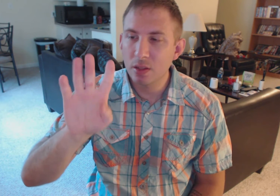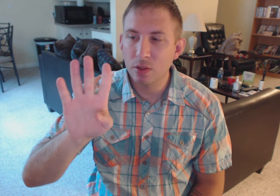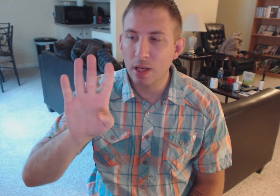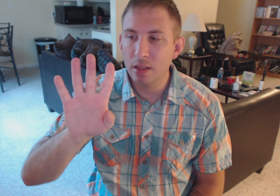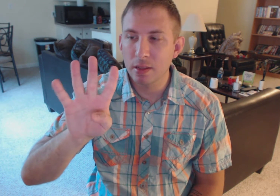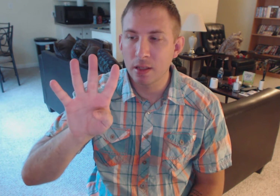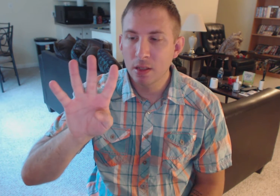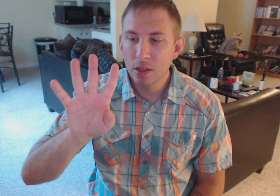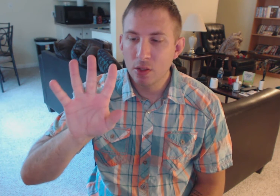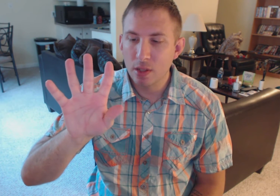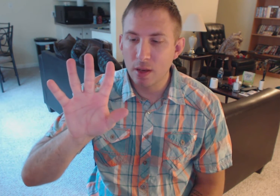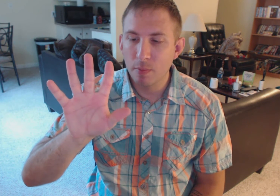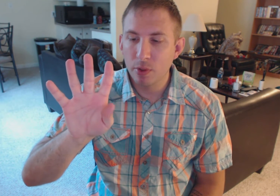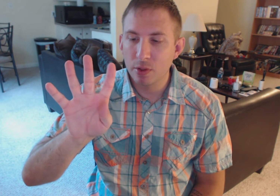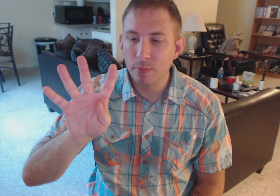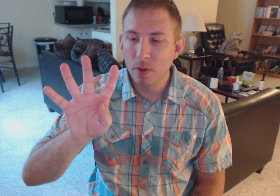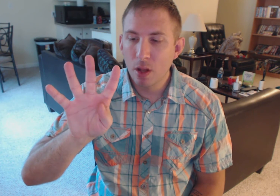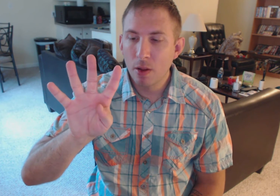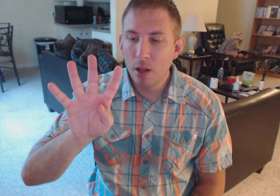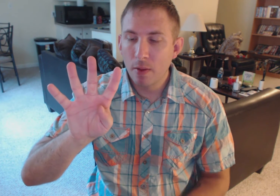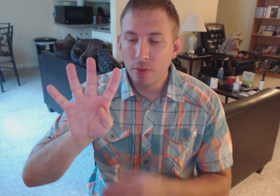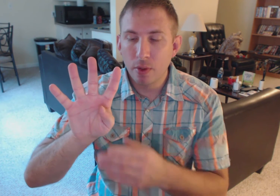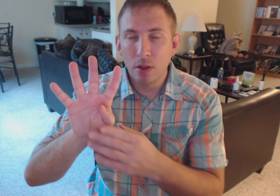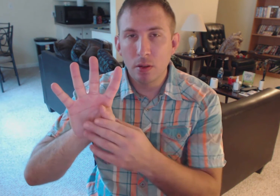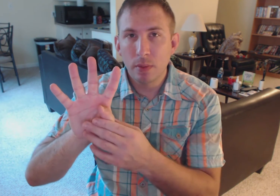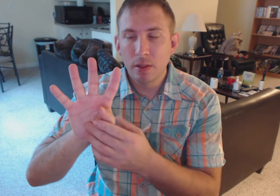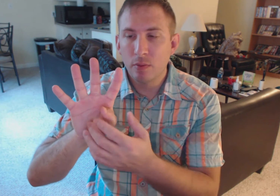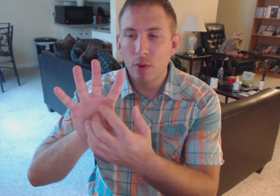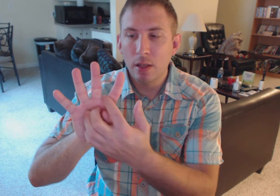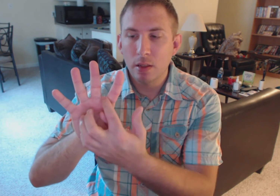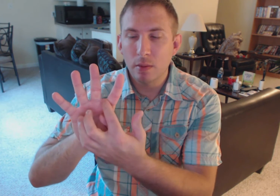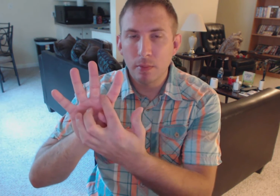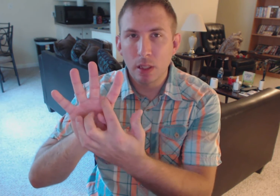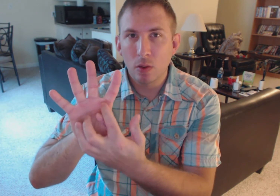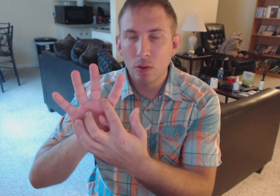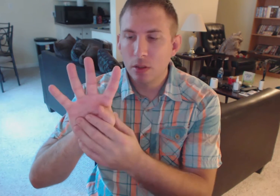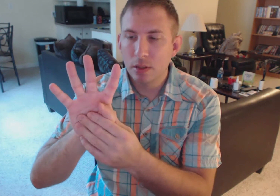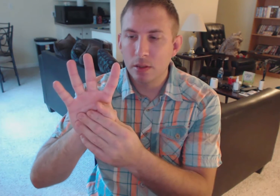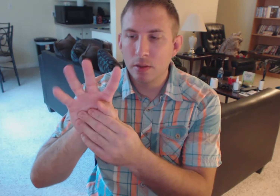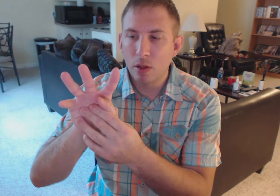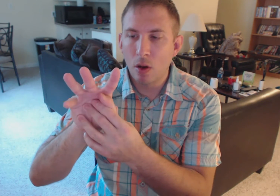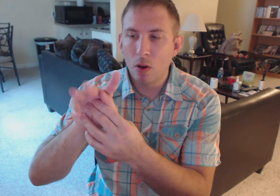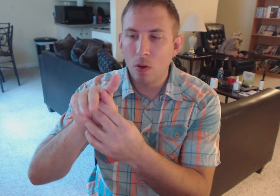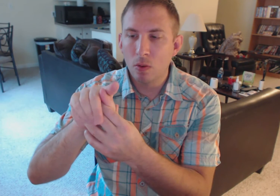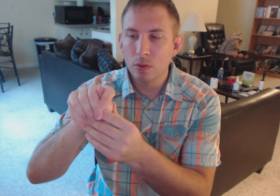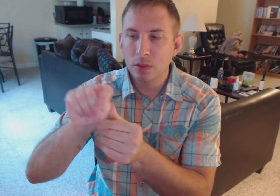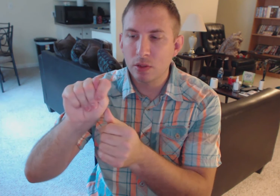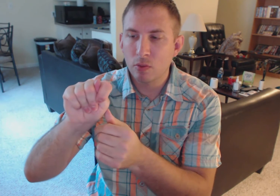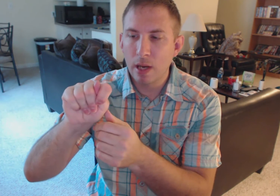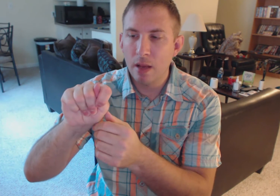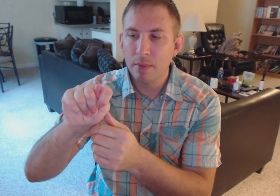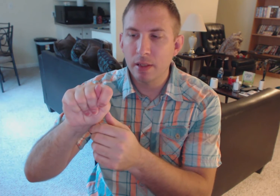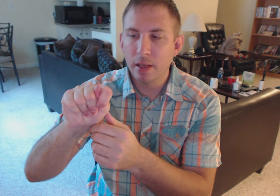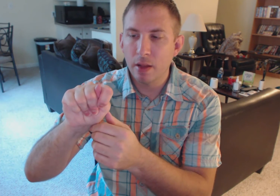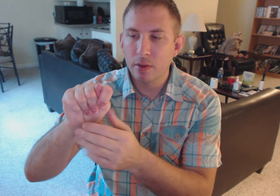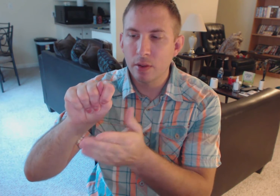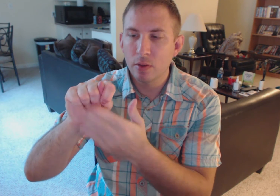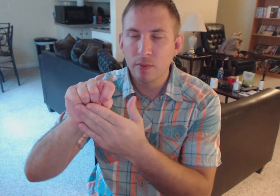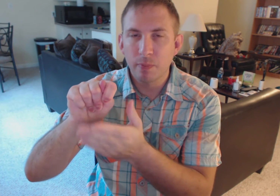You gotta put your thumb right in the middle to all just grab it together, or you